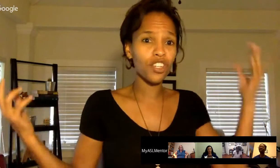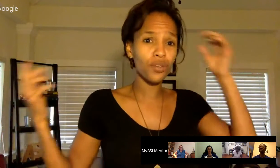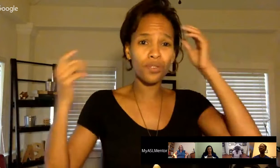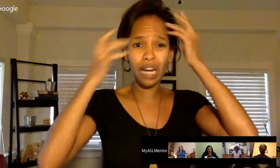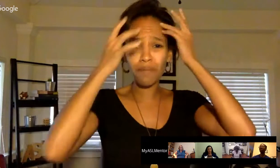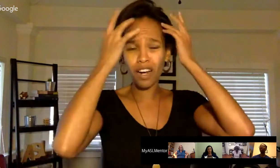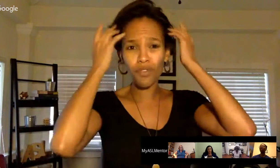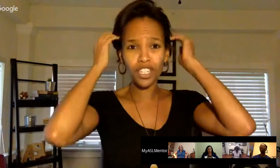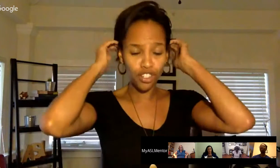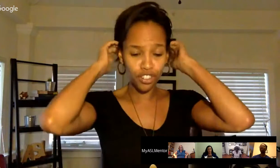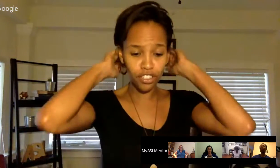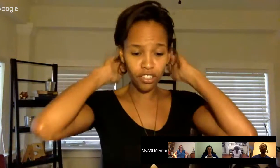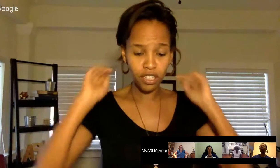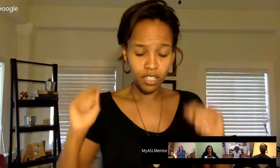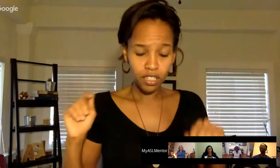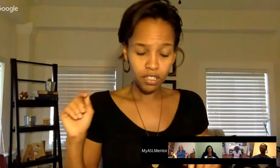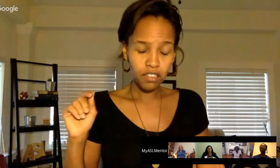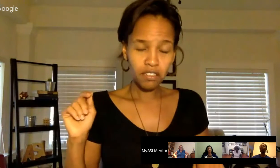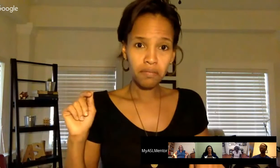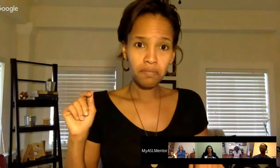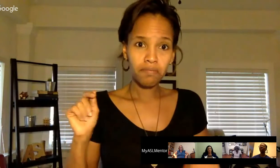best to use, I'm not really sure.